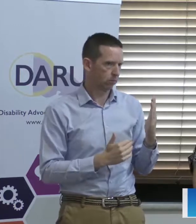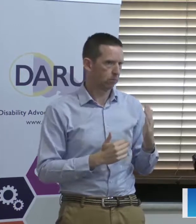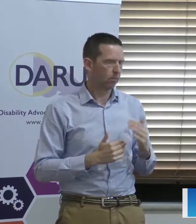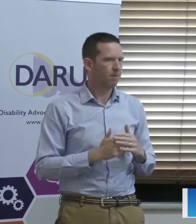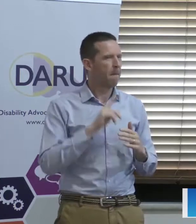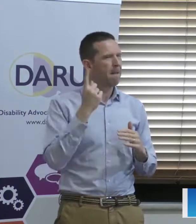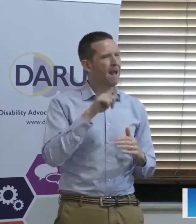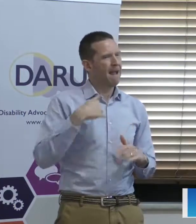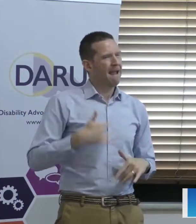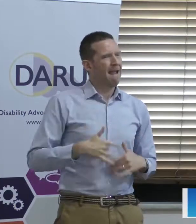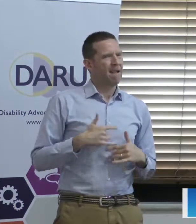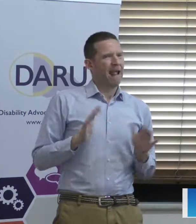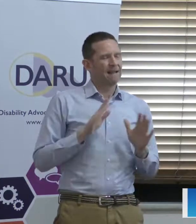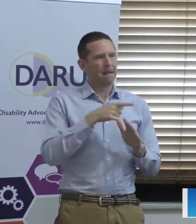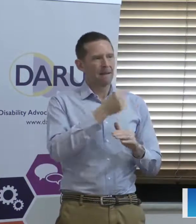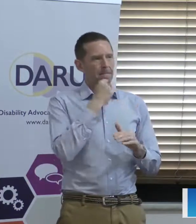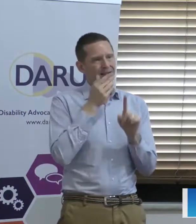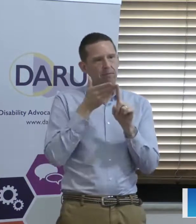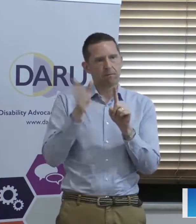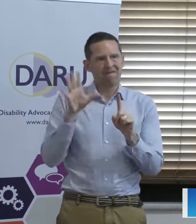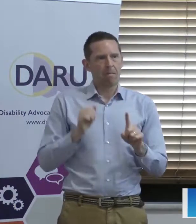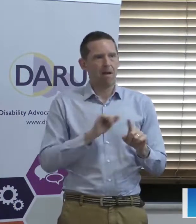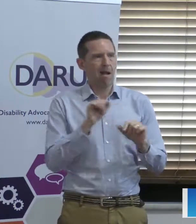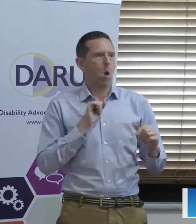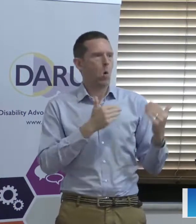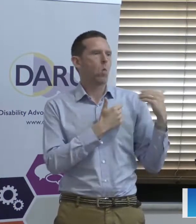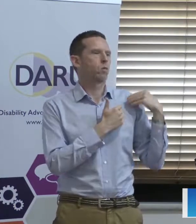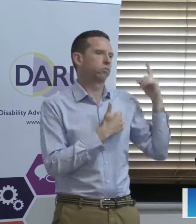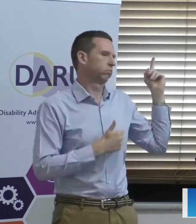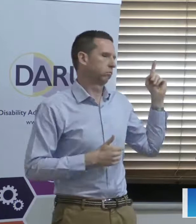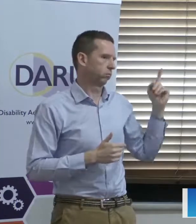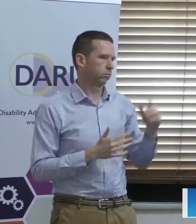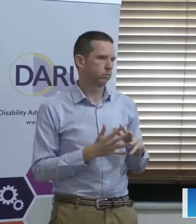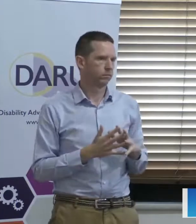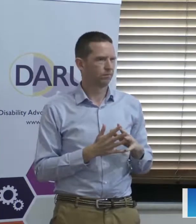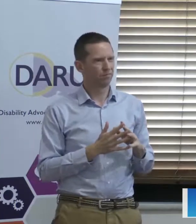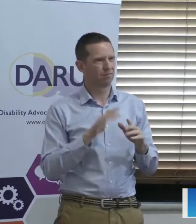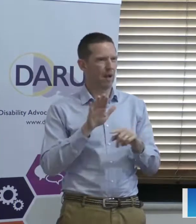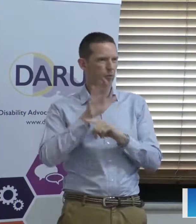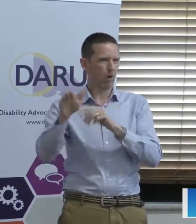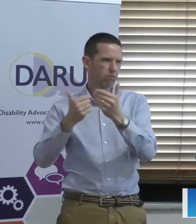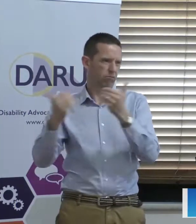have felt that it is slightly outside of the scope of this particular project. But hopefully the